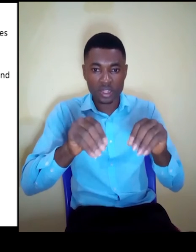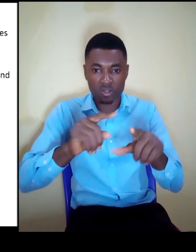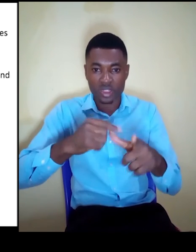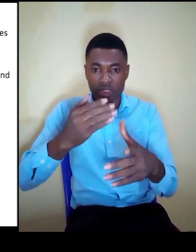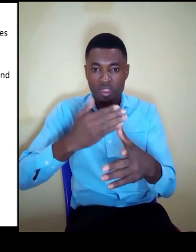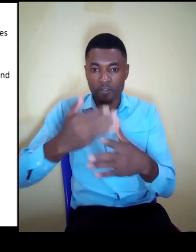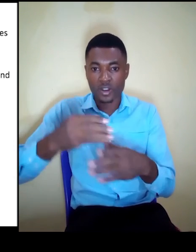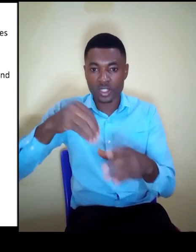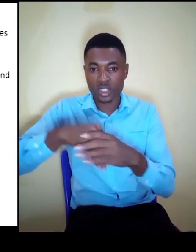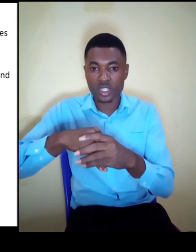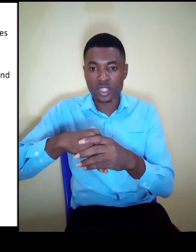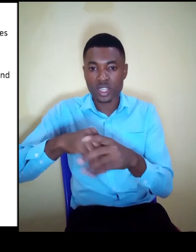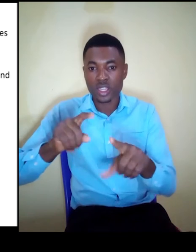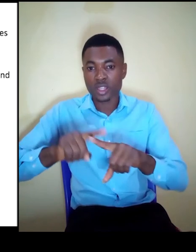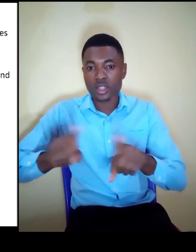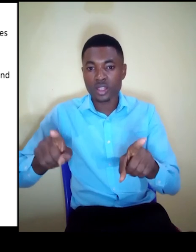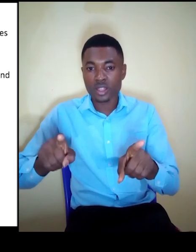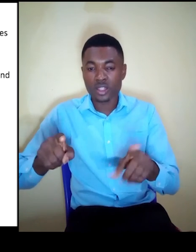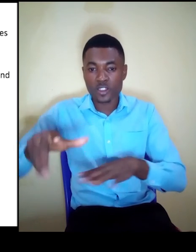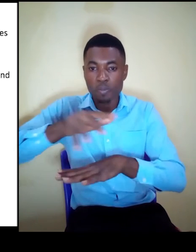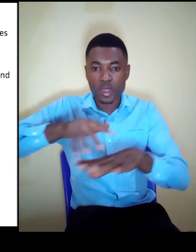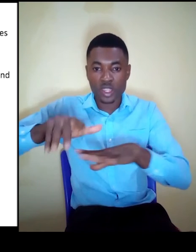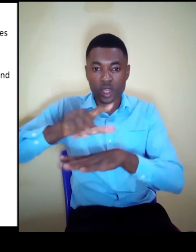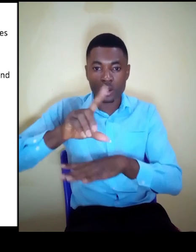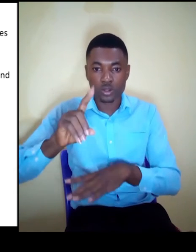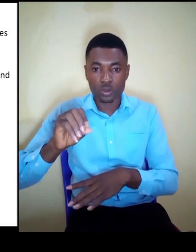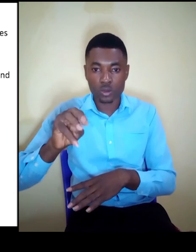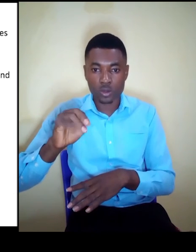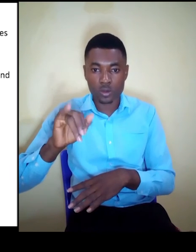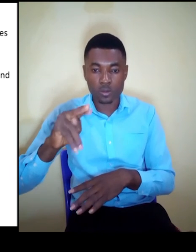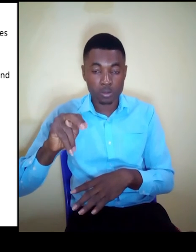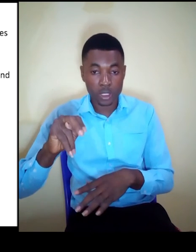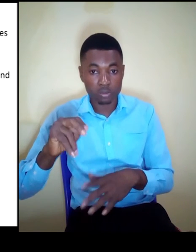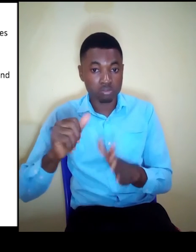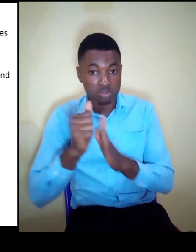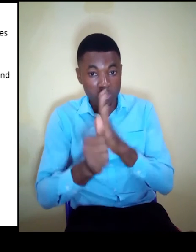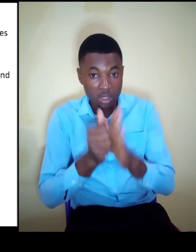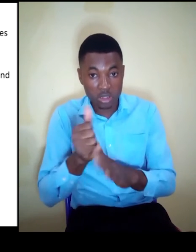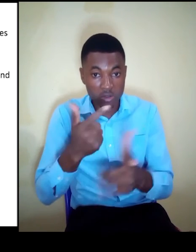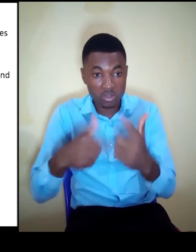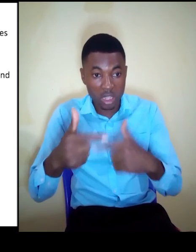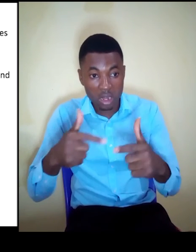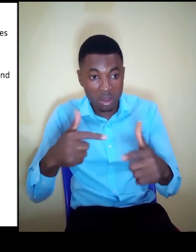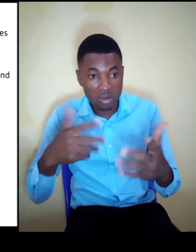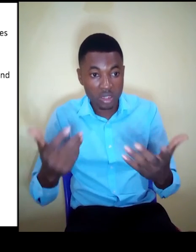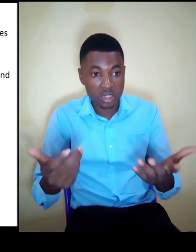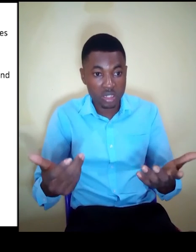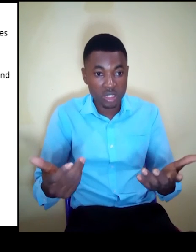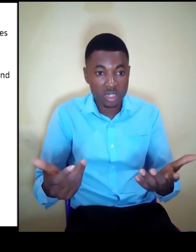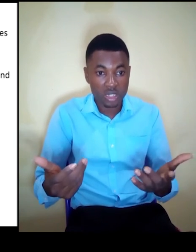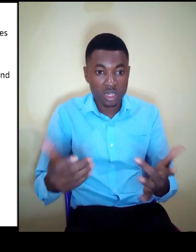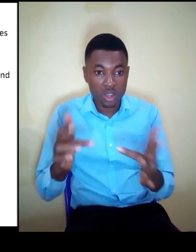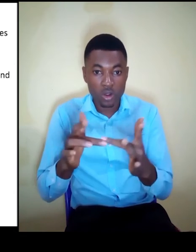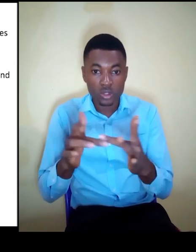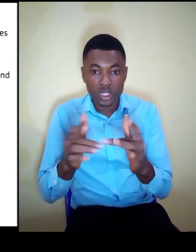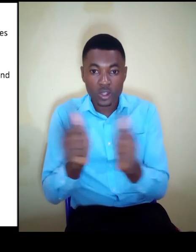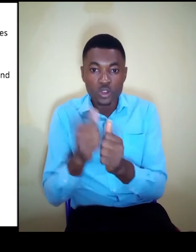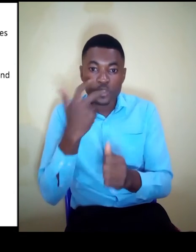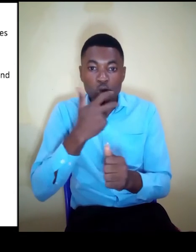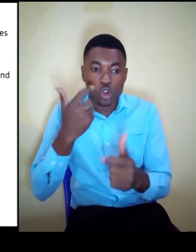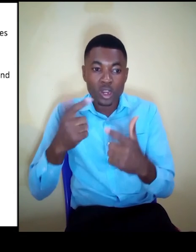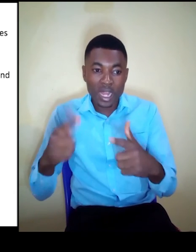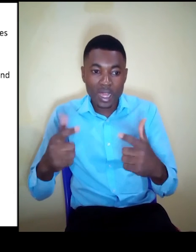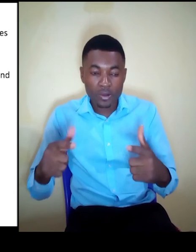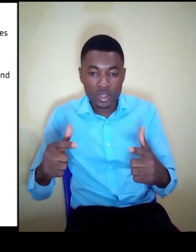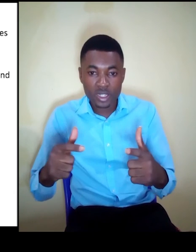can cause differences. Age of the sign language can bring about differences, and the makeup of the signing community can